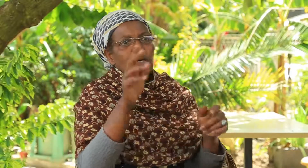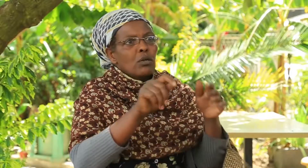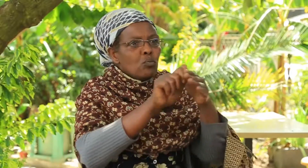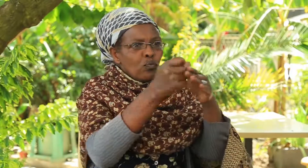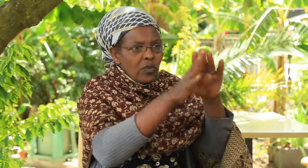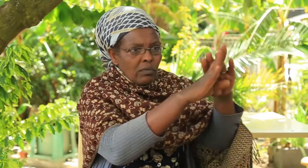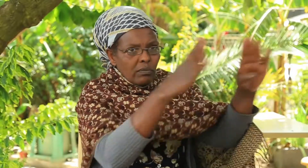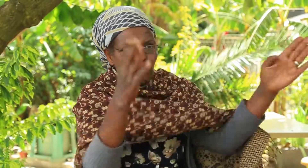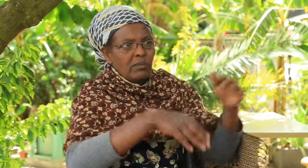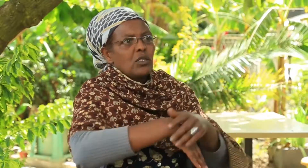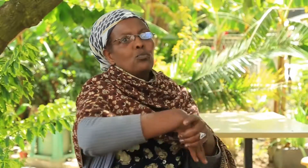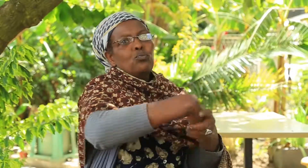door and let me go.